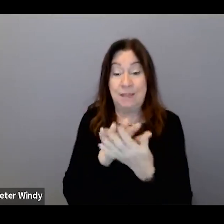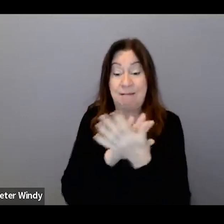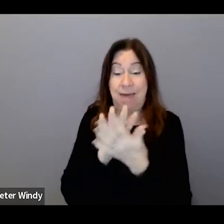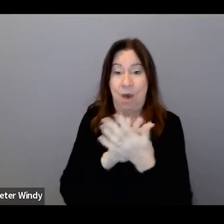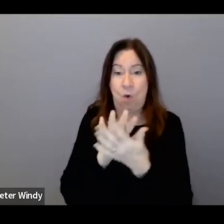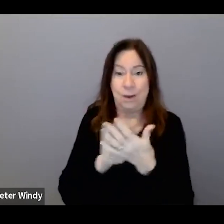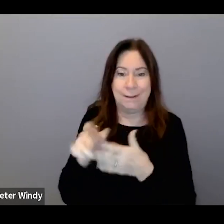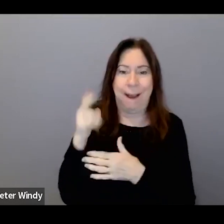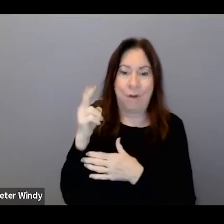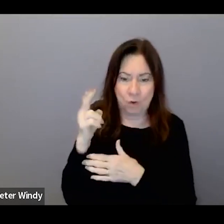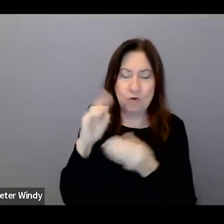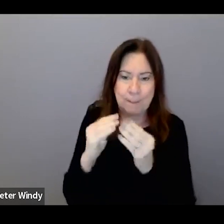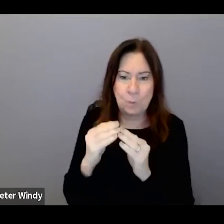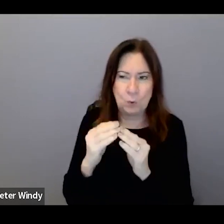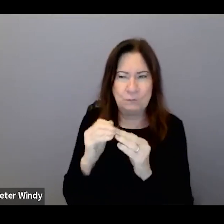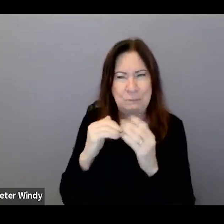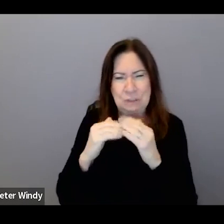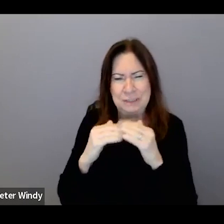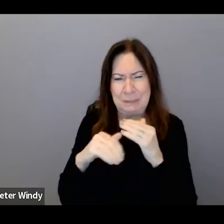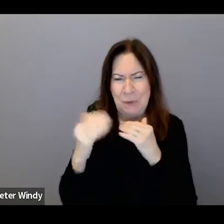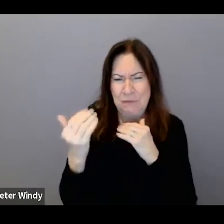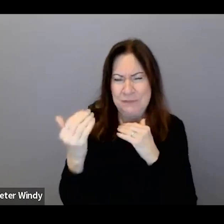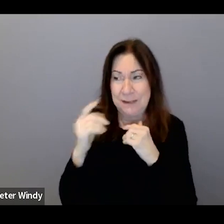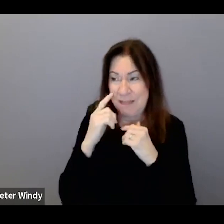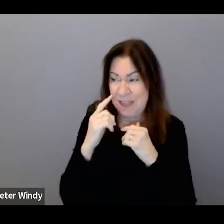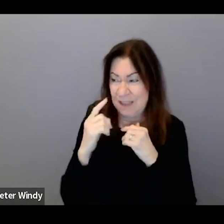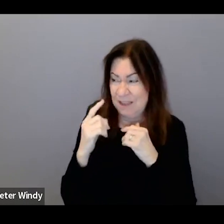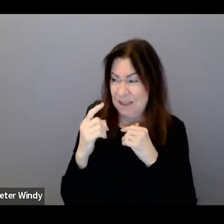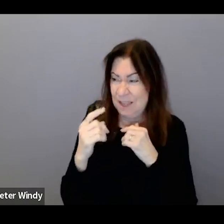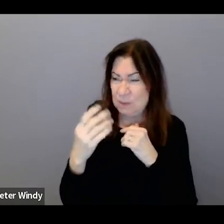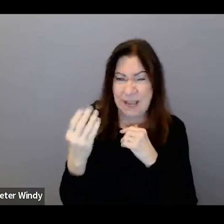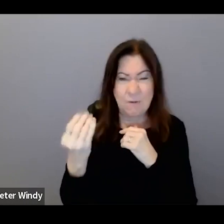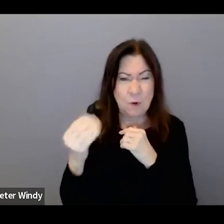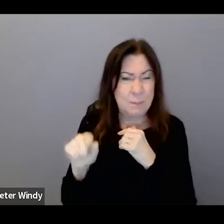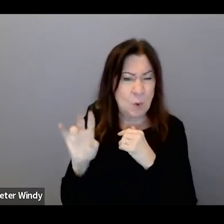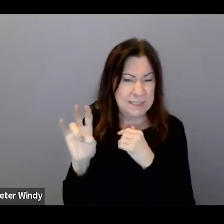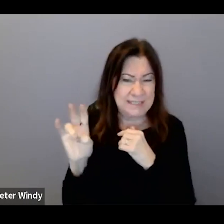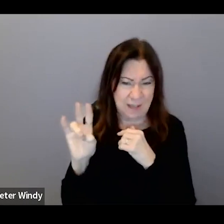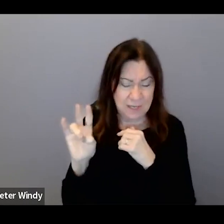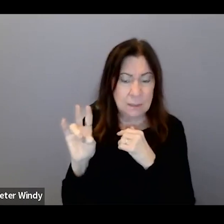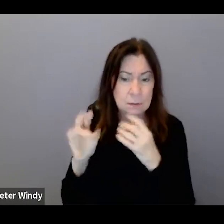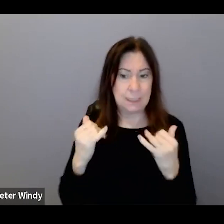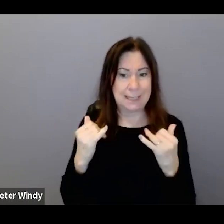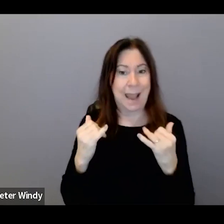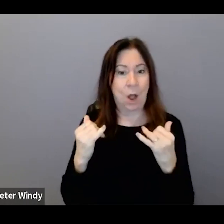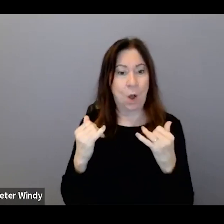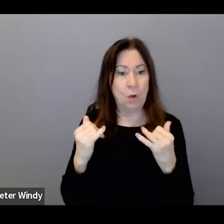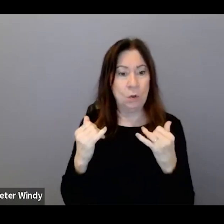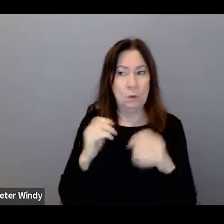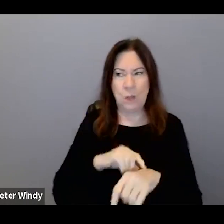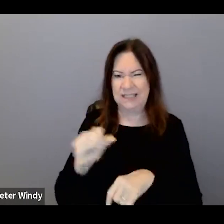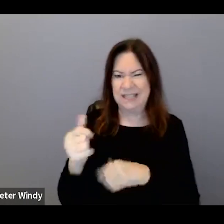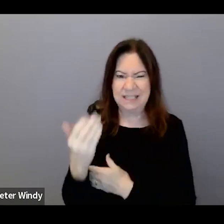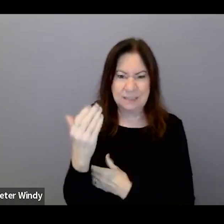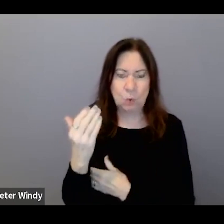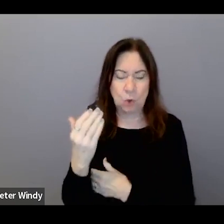from just below 15. I think at one point it was like 14.7. And now, well, at 10 o'clock this morning, it